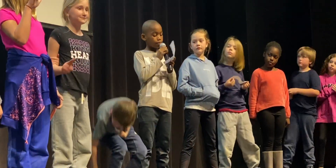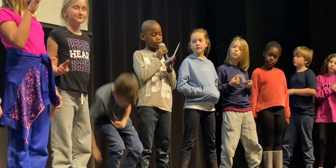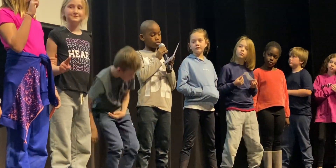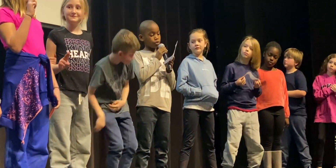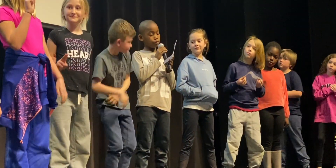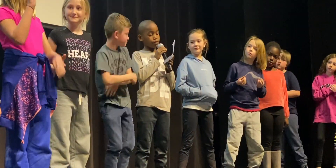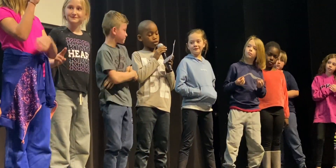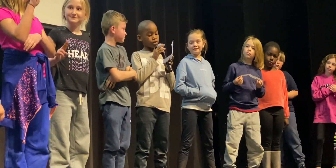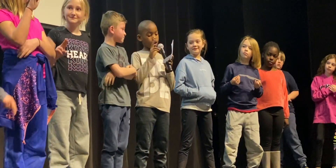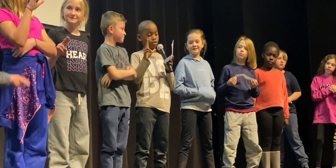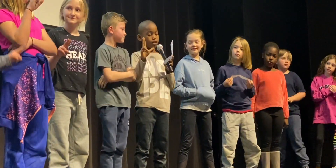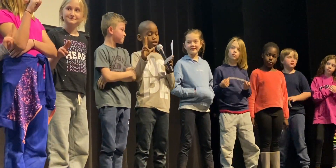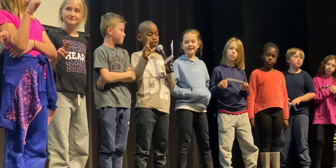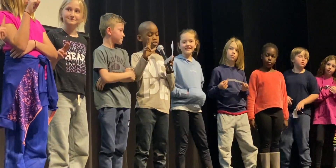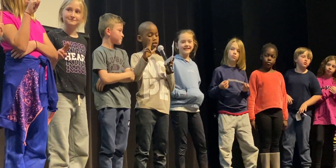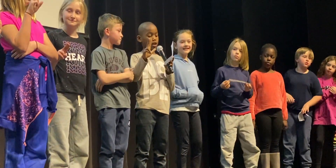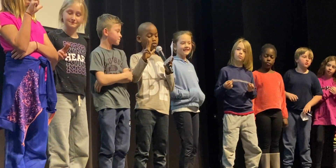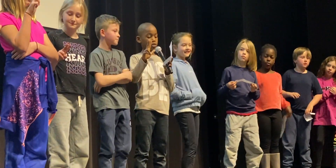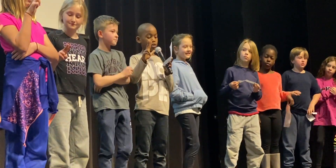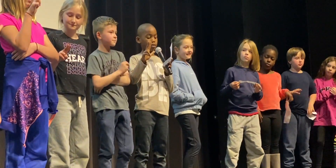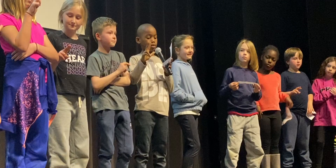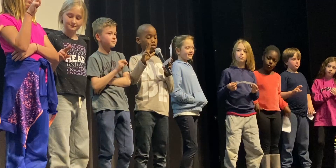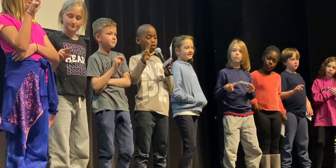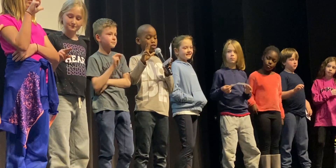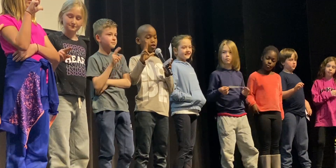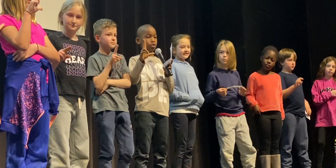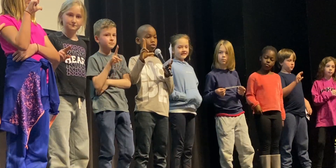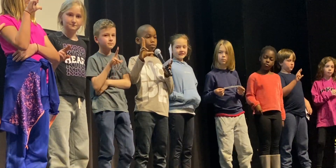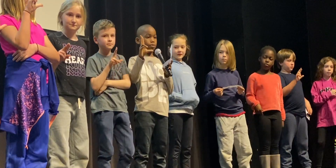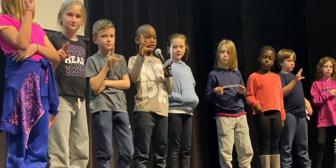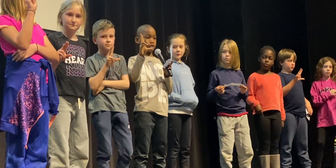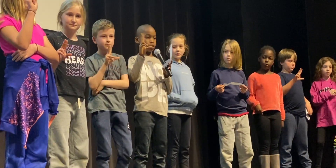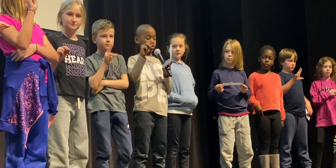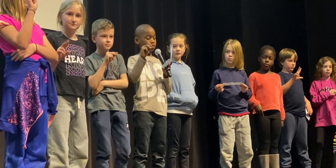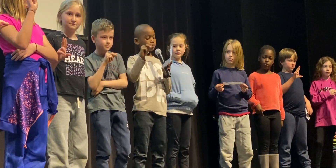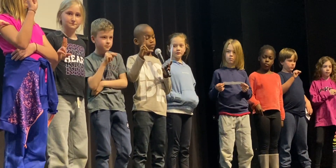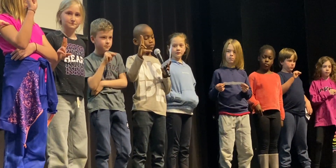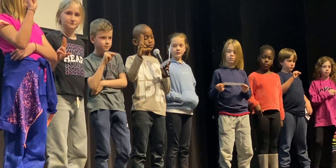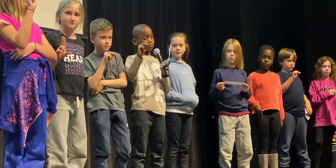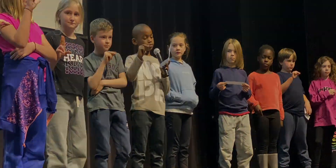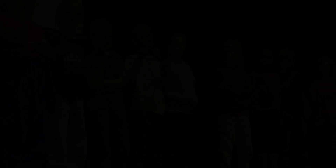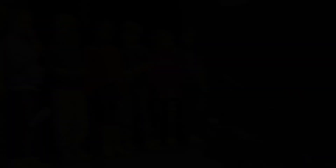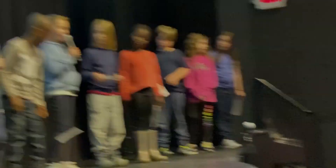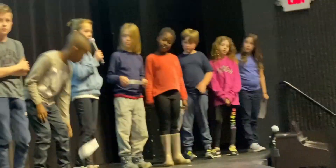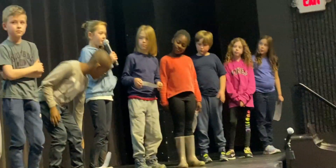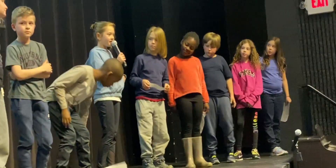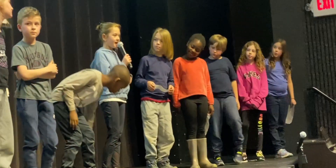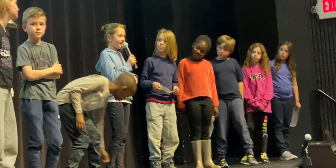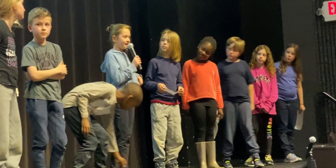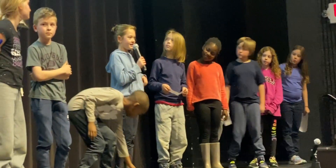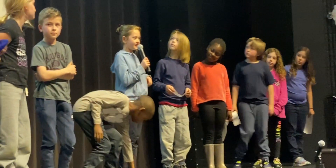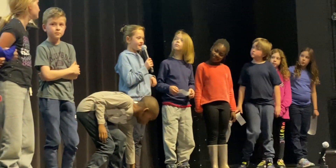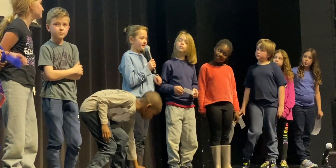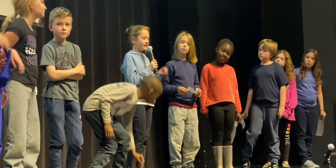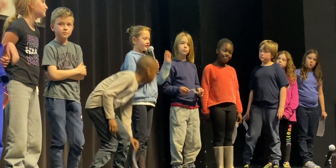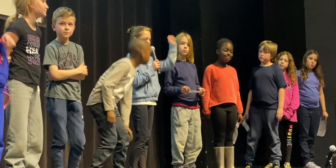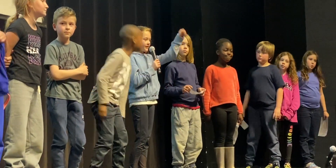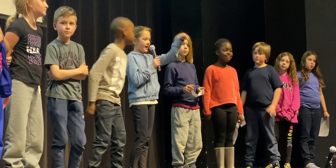Put 2 fingers out and stick out your thumb. Now close them quickly. Did you laugh today?